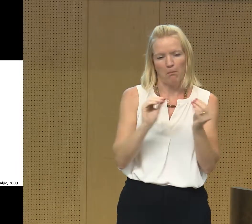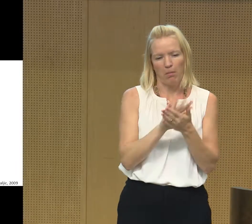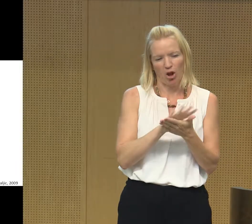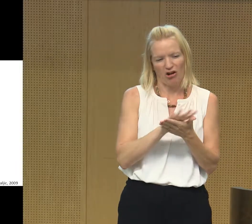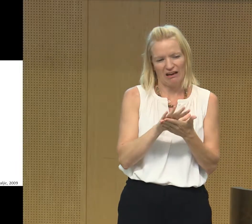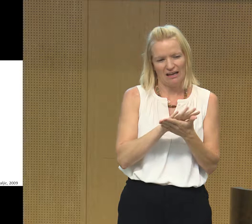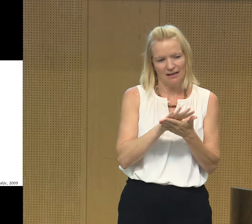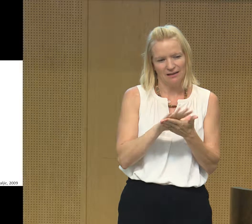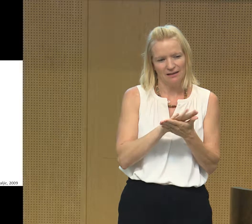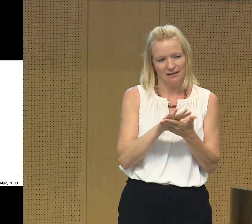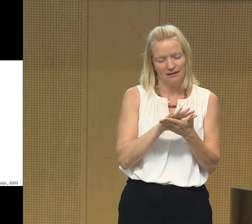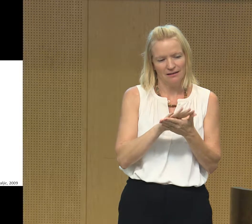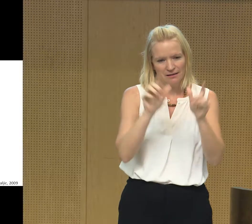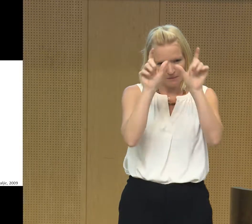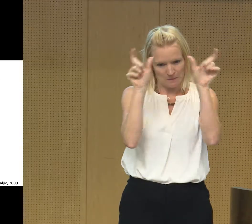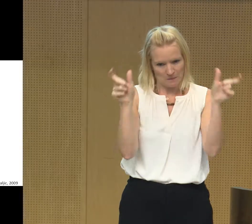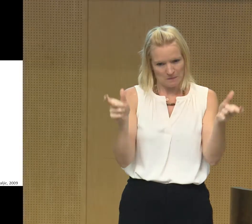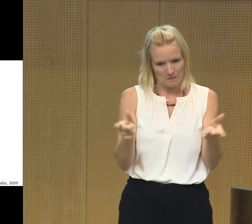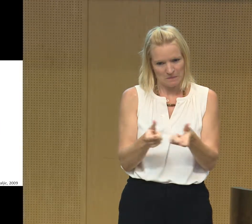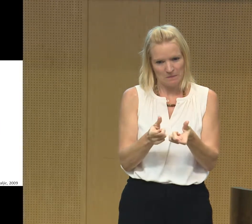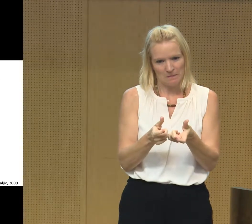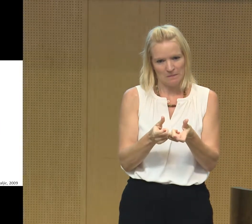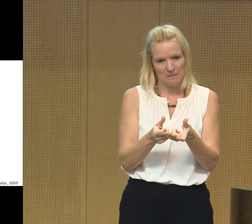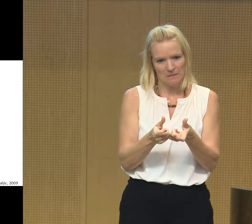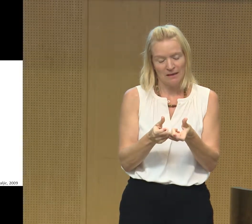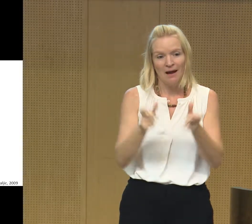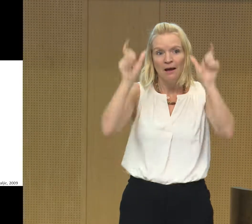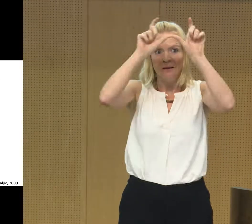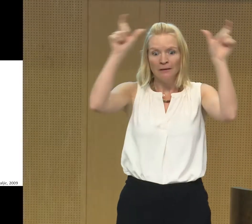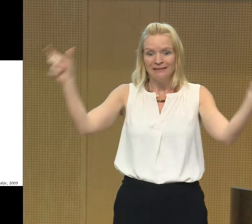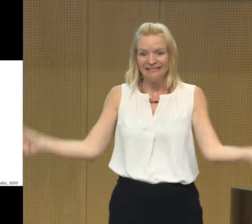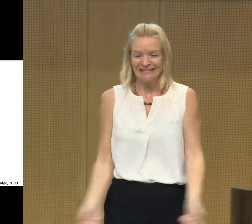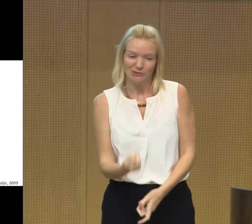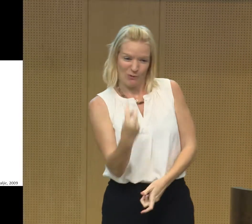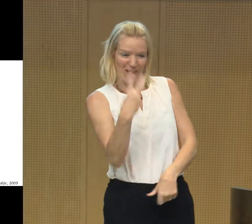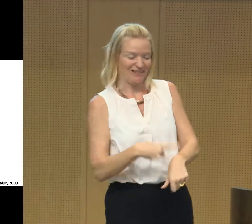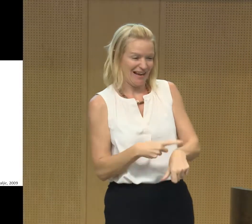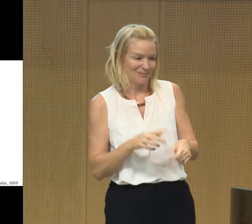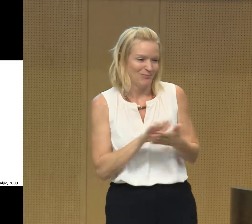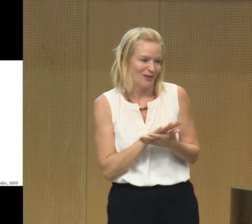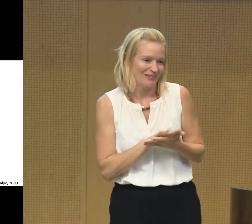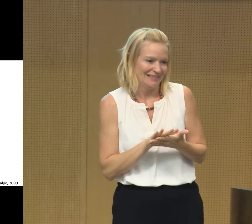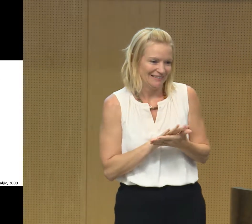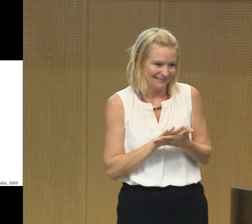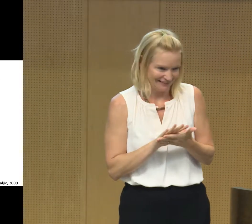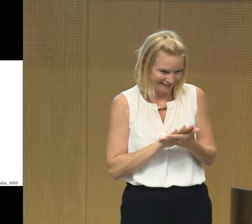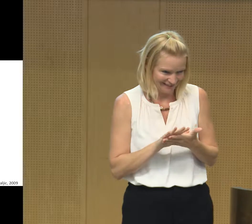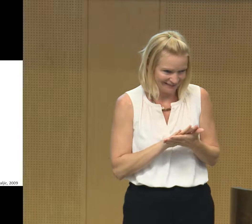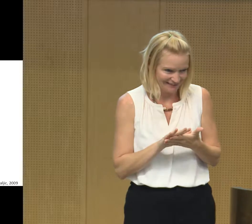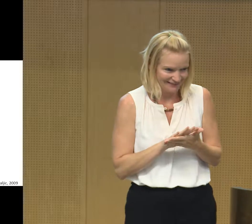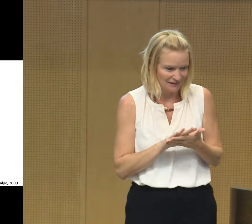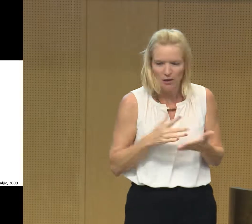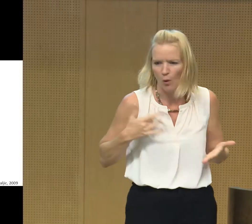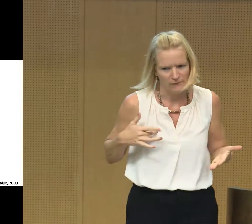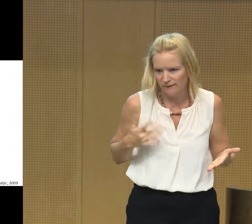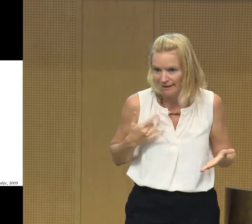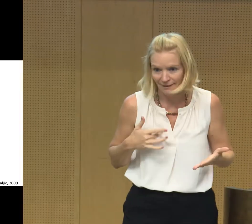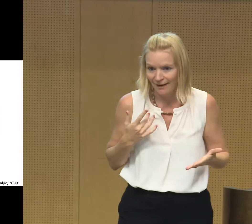And then if you go out one level, you're about 4 times more blurry. And then if you go into the farthest level, the